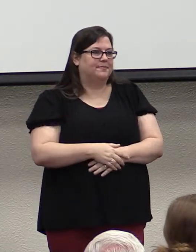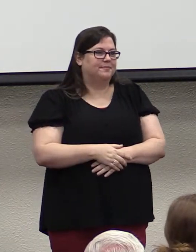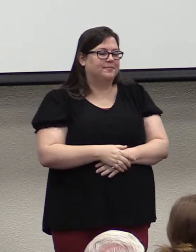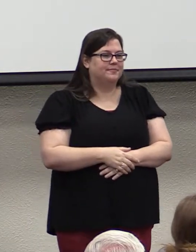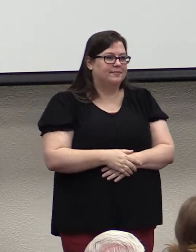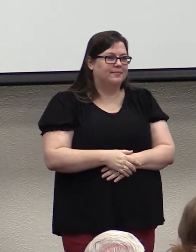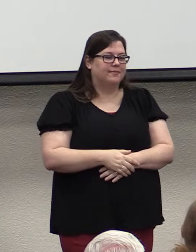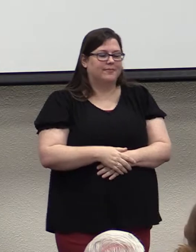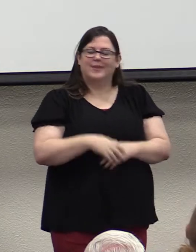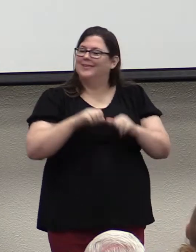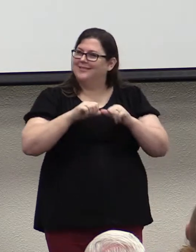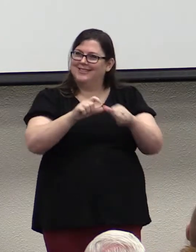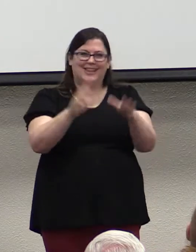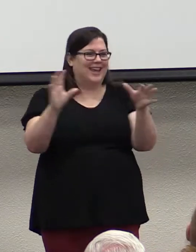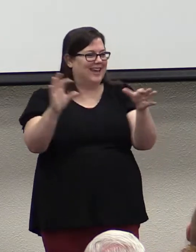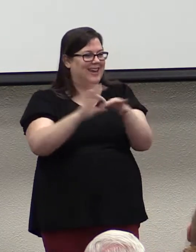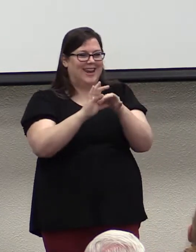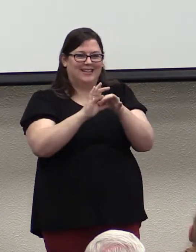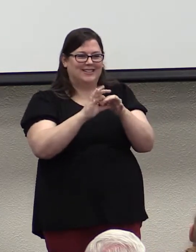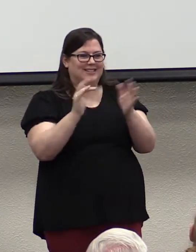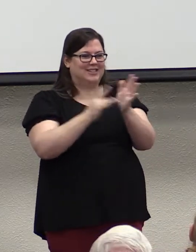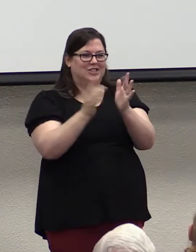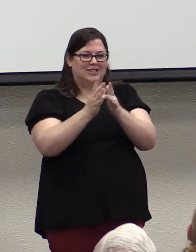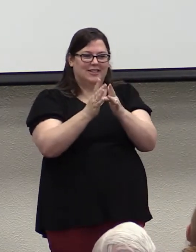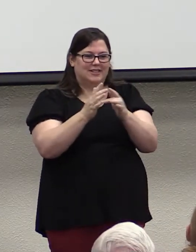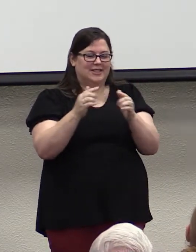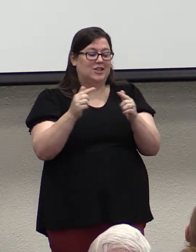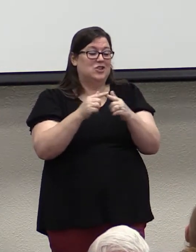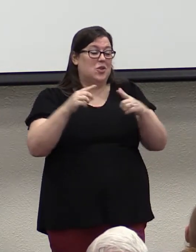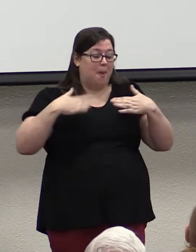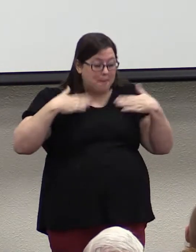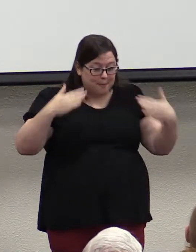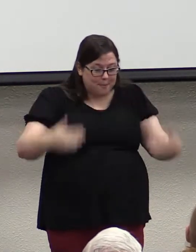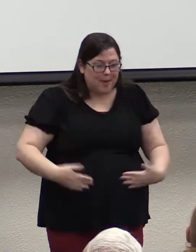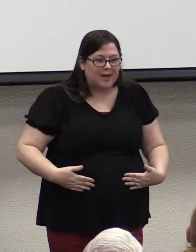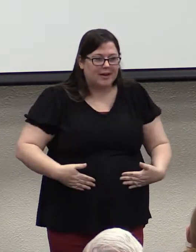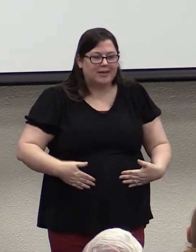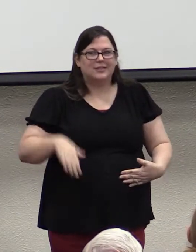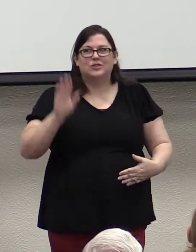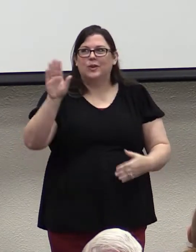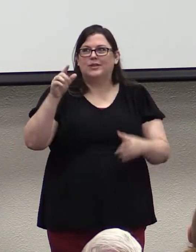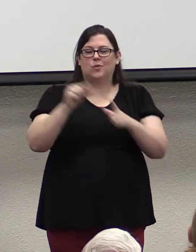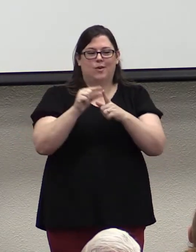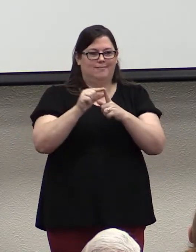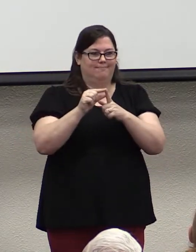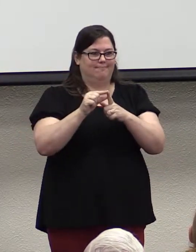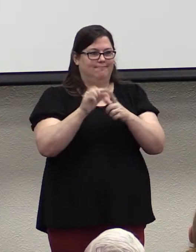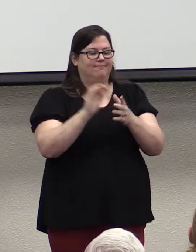Stay connected to Jesus, stay connected to the body, stay connected to his word.